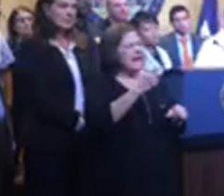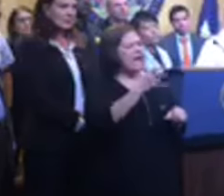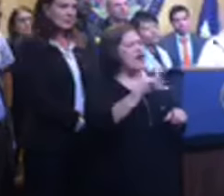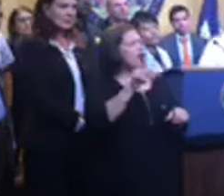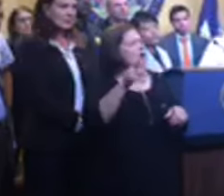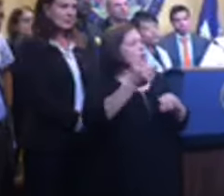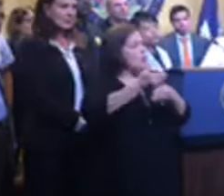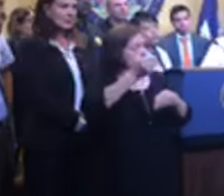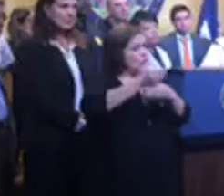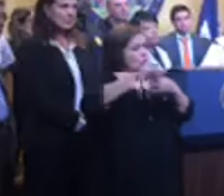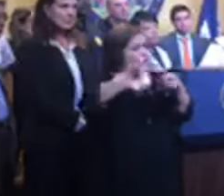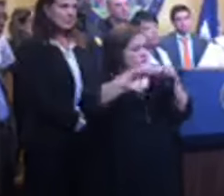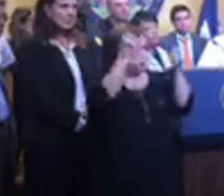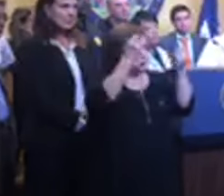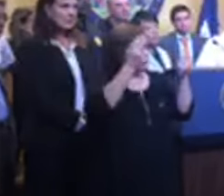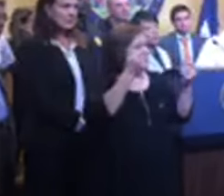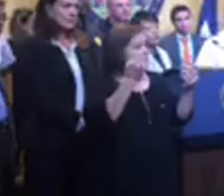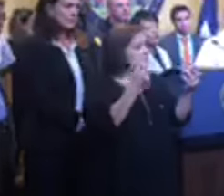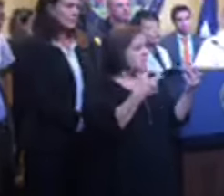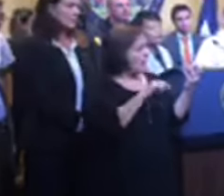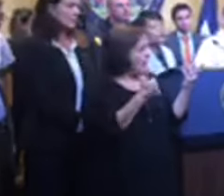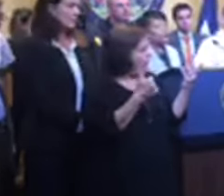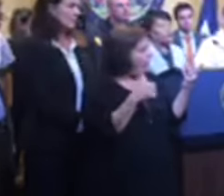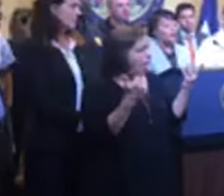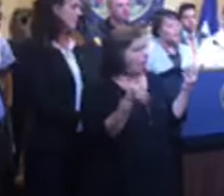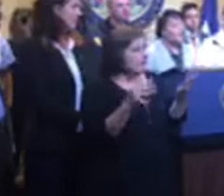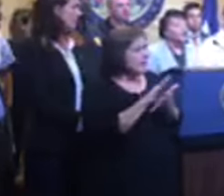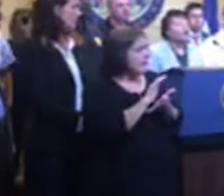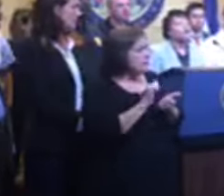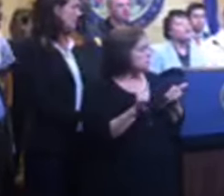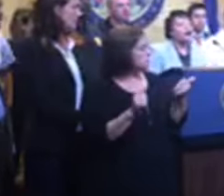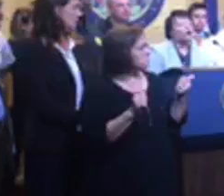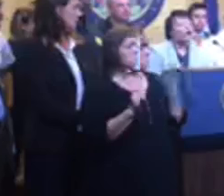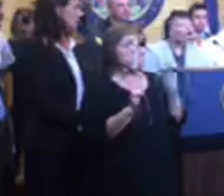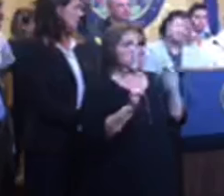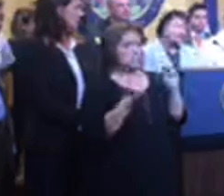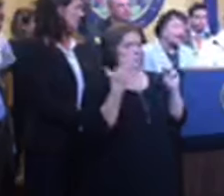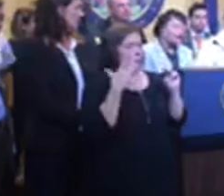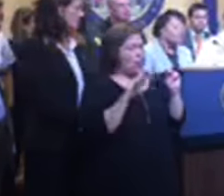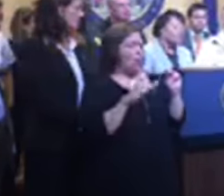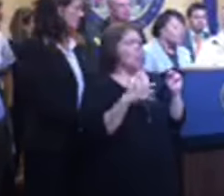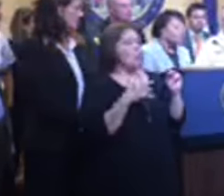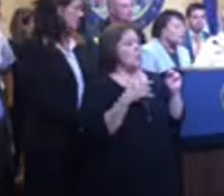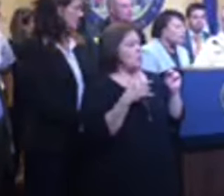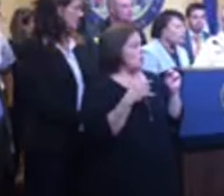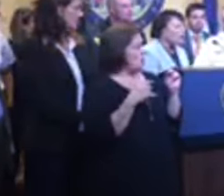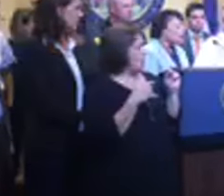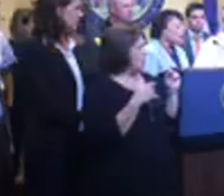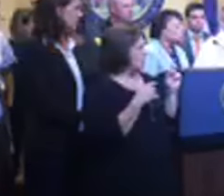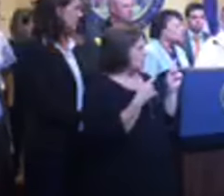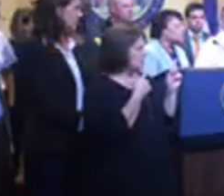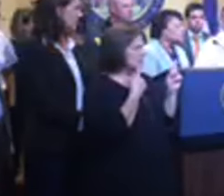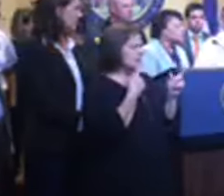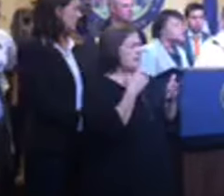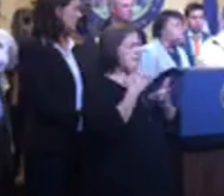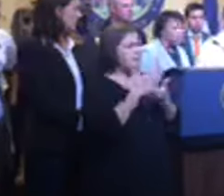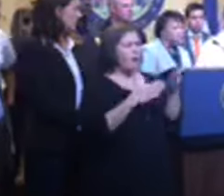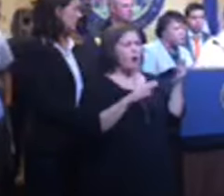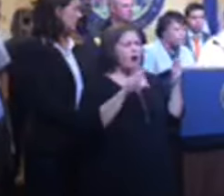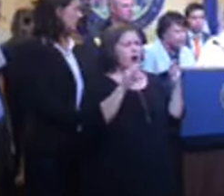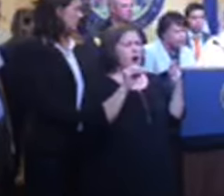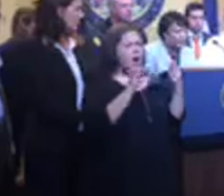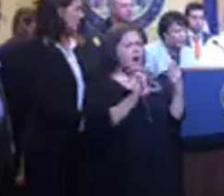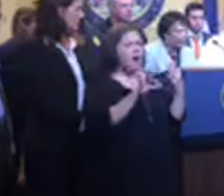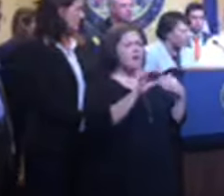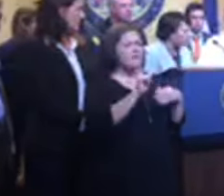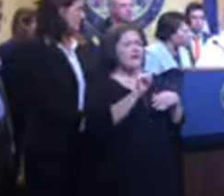Was there any other damage done to any other buildings in the city? No, not that we know of now. We did have a part of the inspection